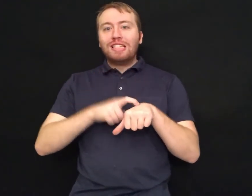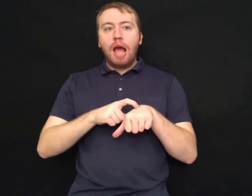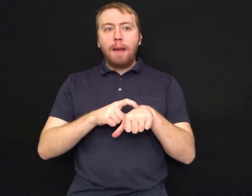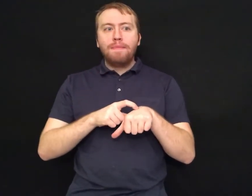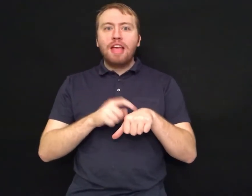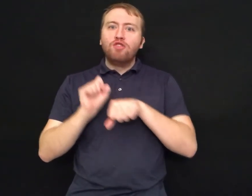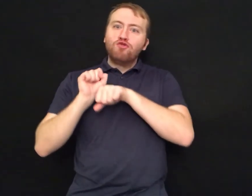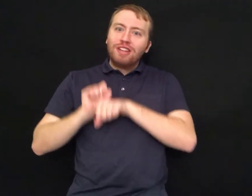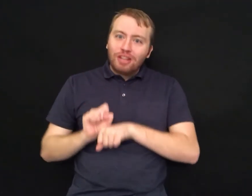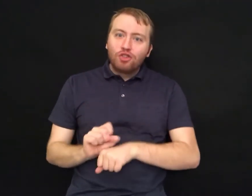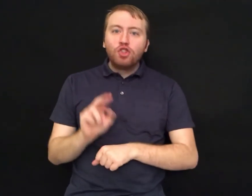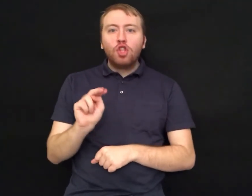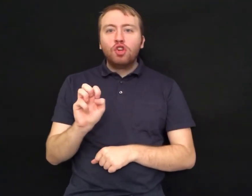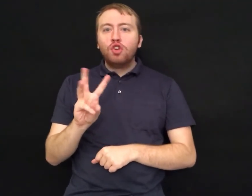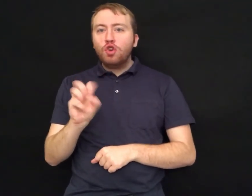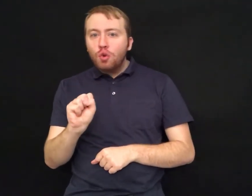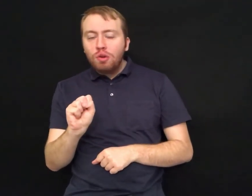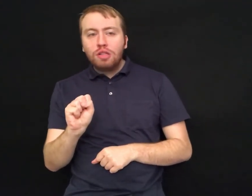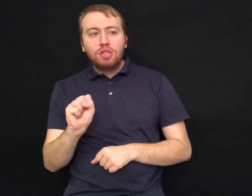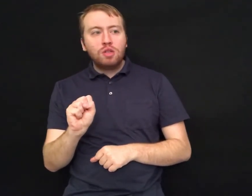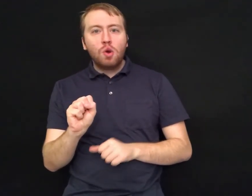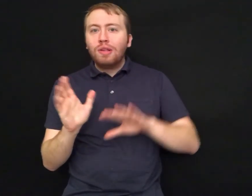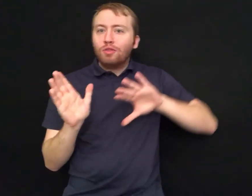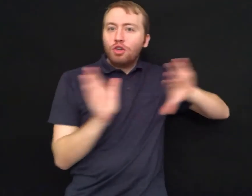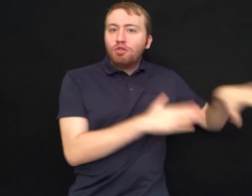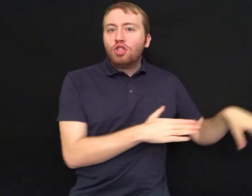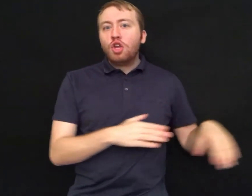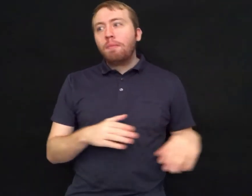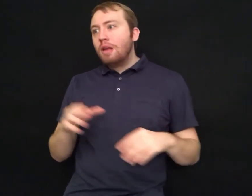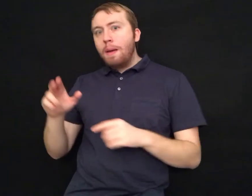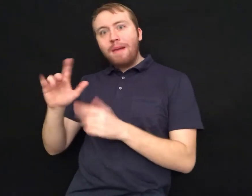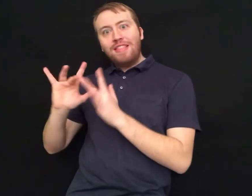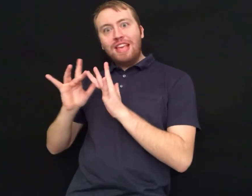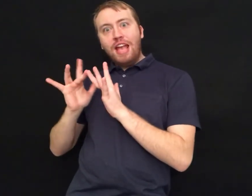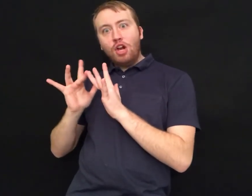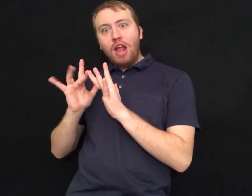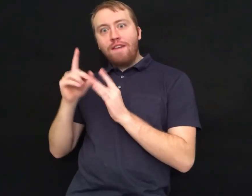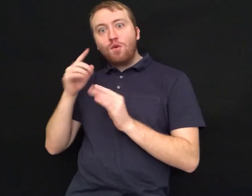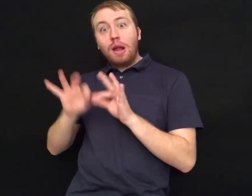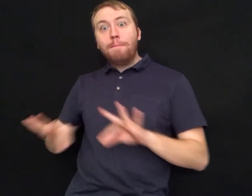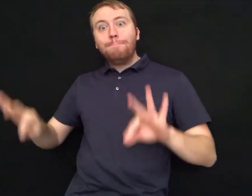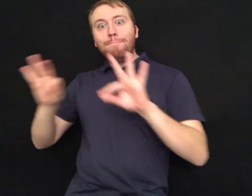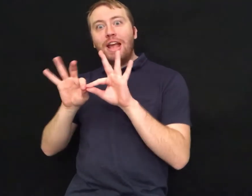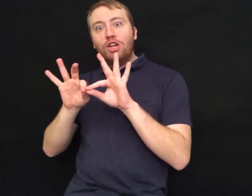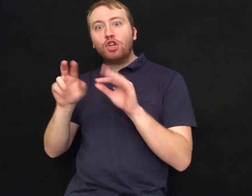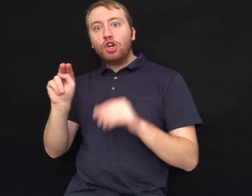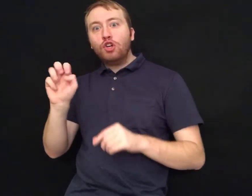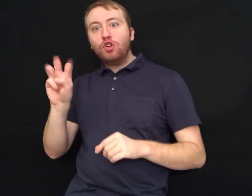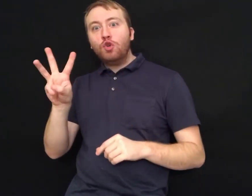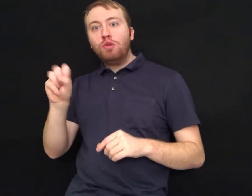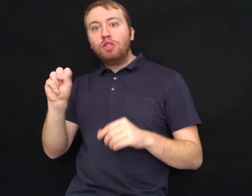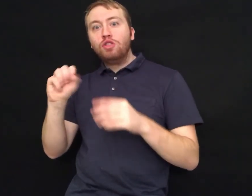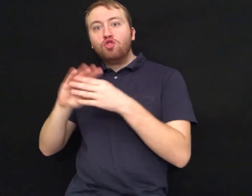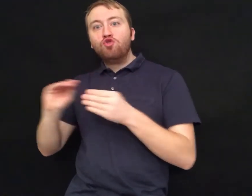usurped by the internet for a major news story a click that reverberated around the world